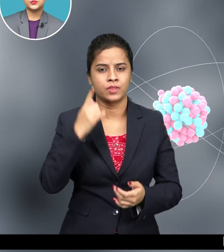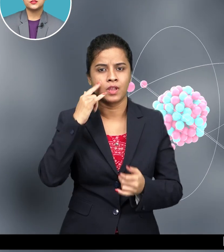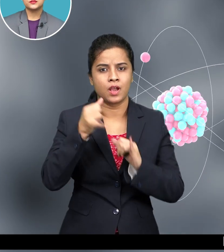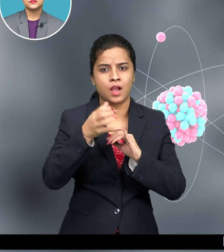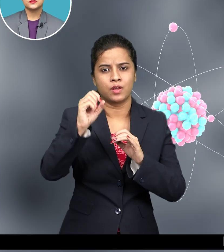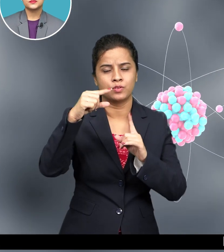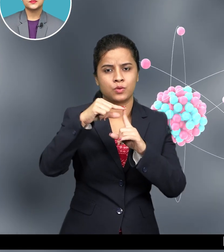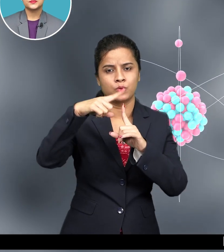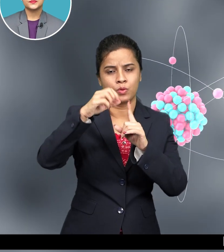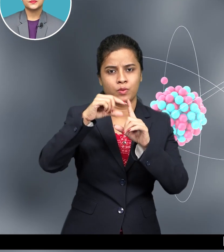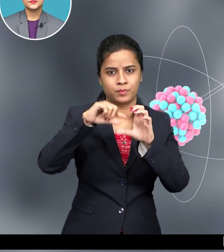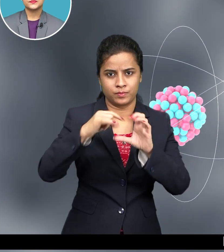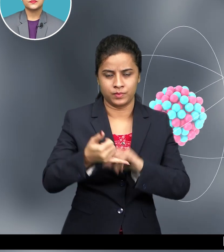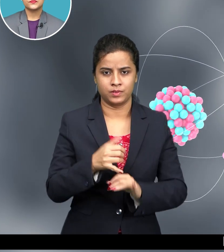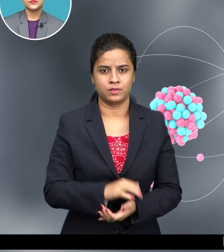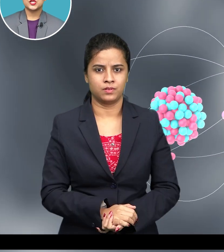isotopes,